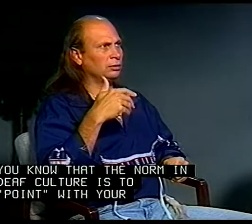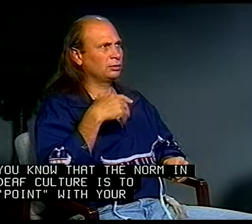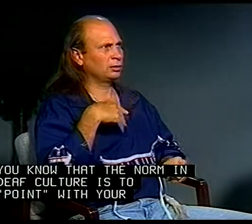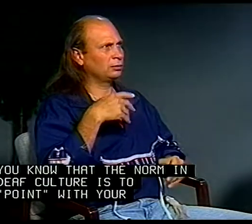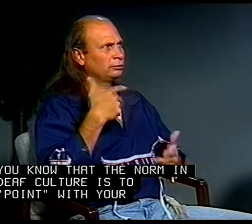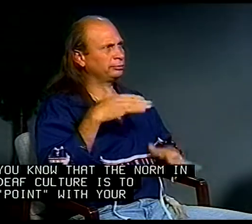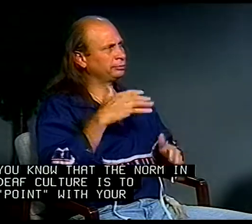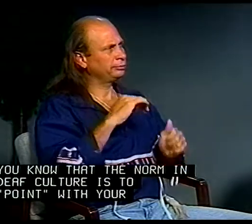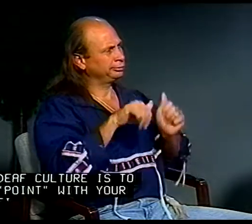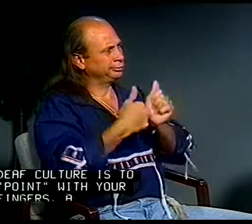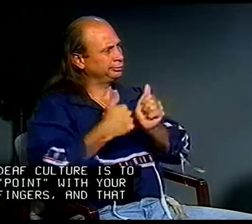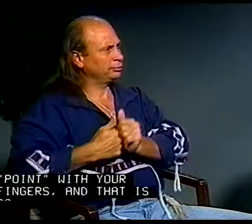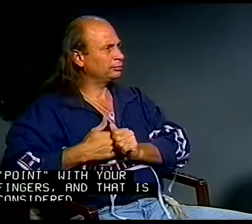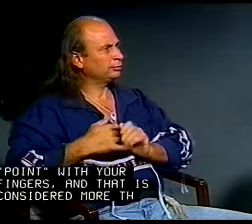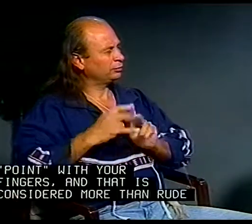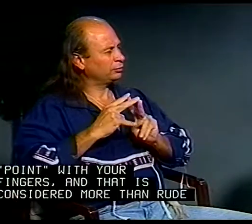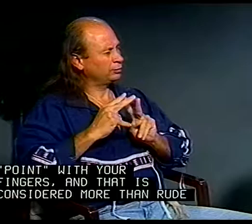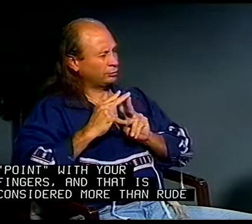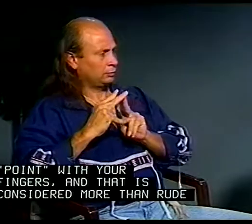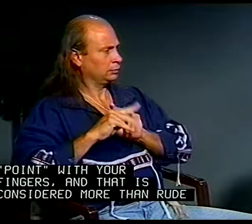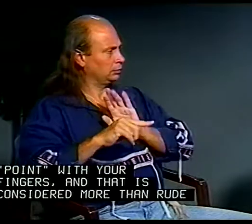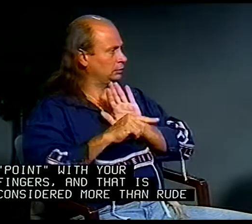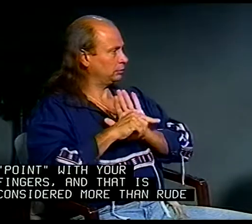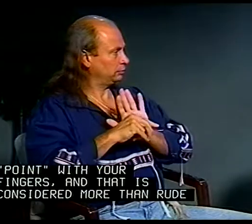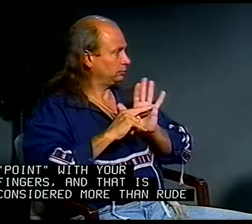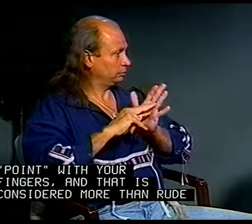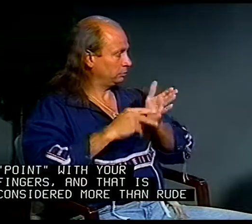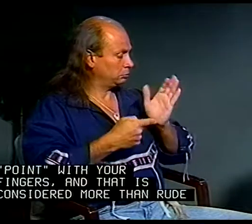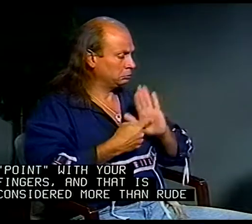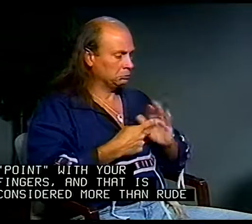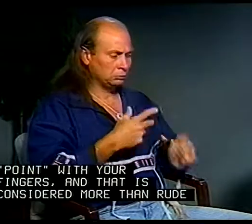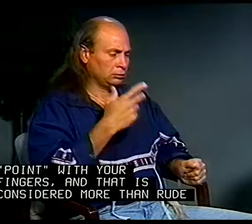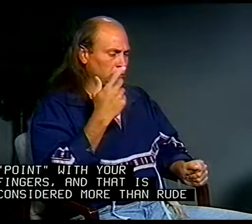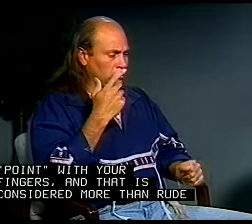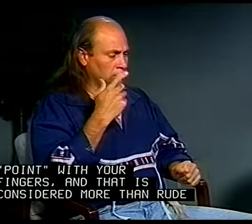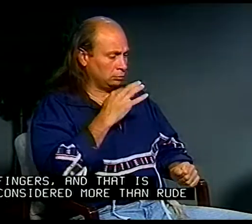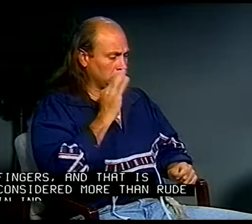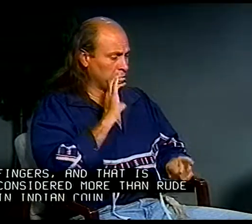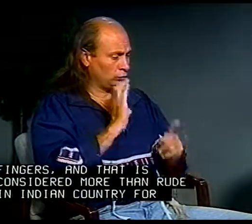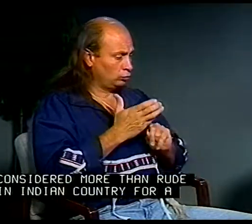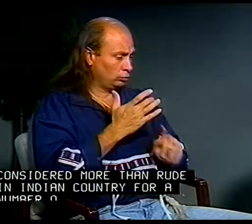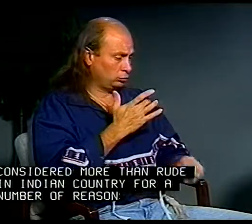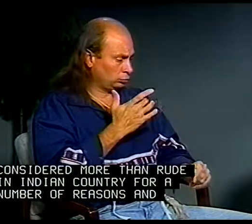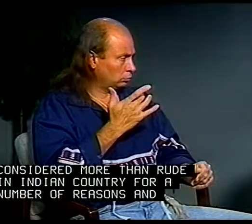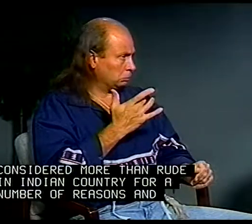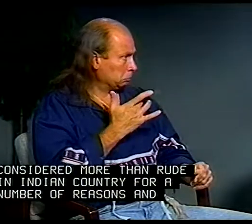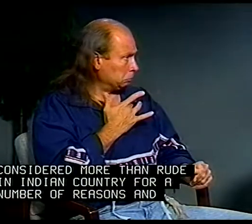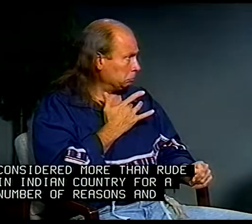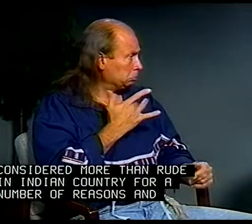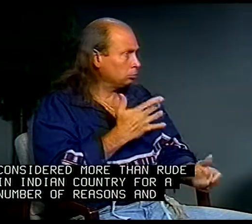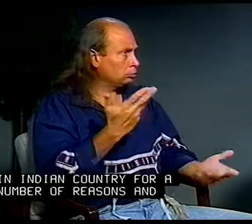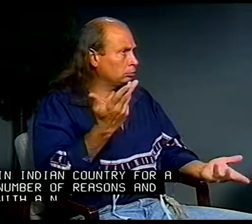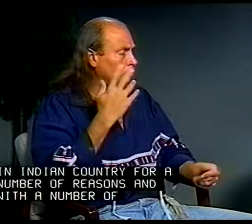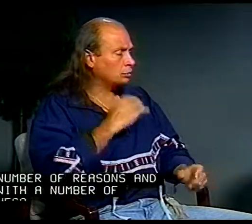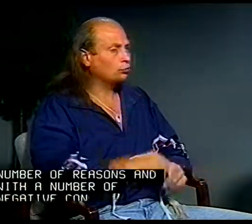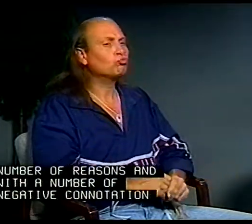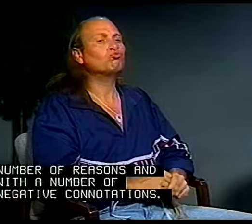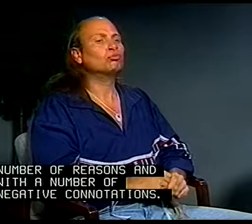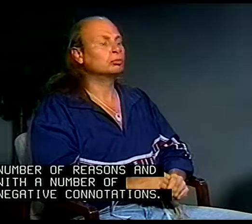deaf culture is to point with your fingers, and that's considered more than rude in Indian country for a number of